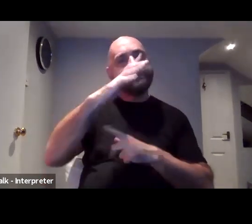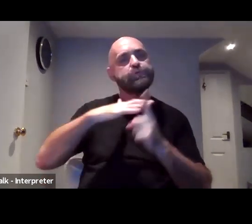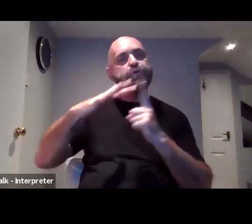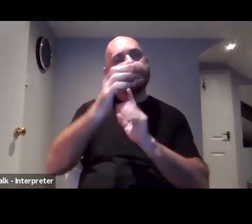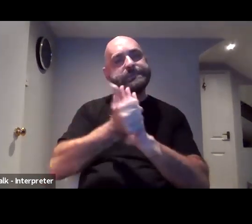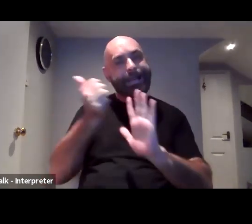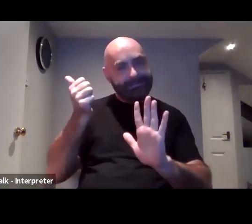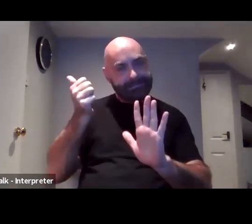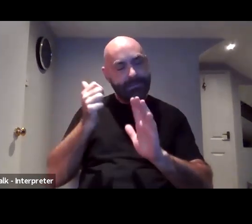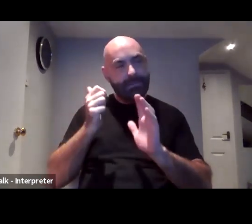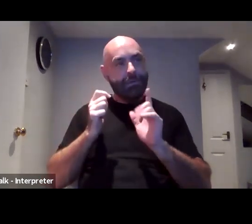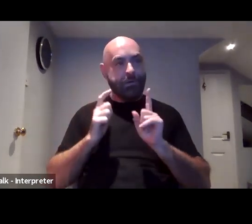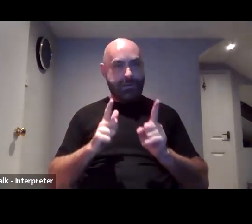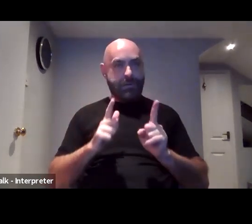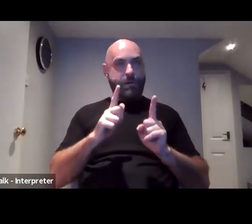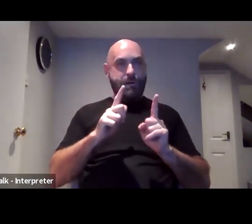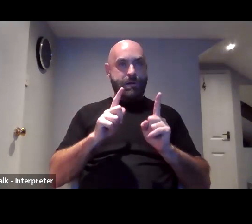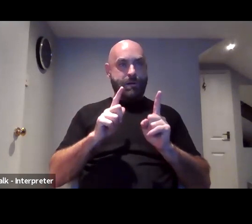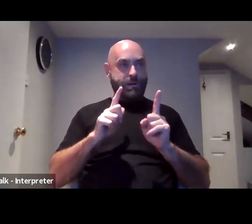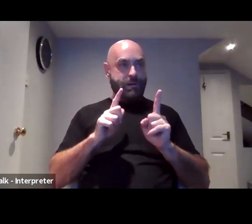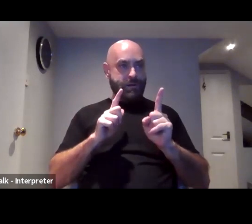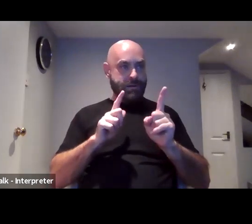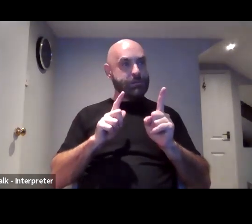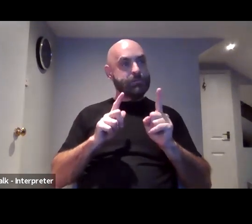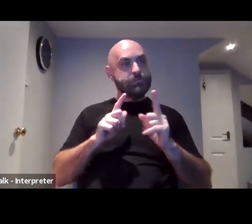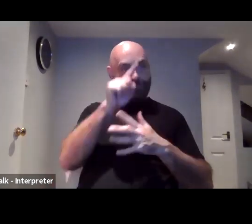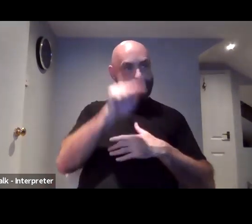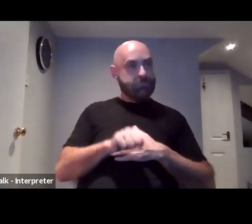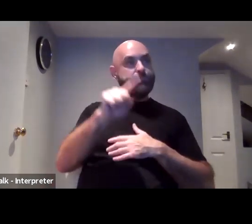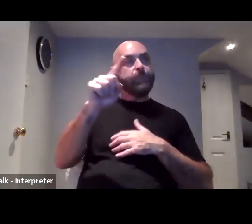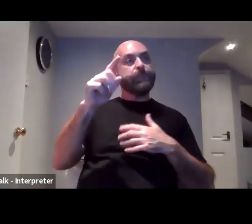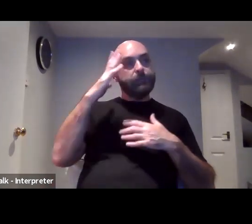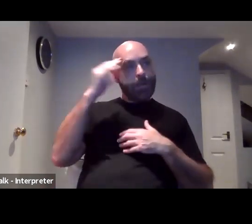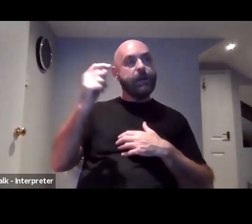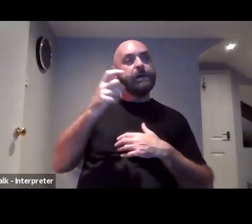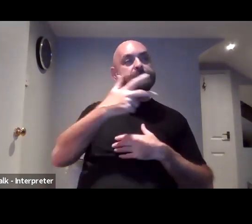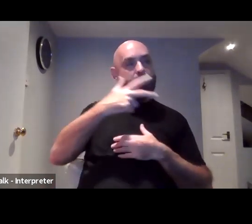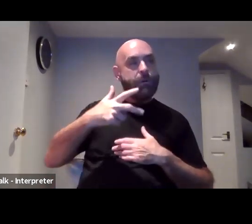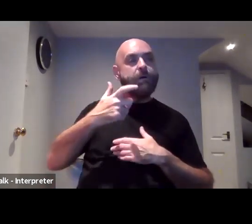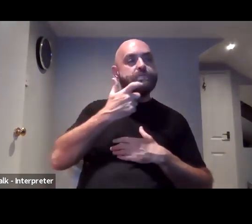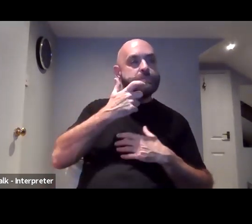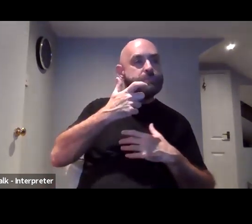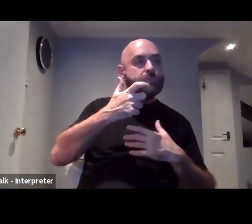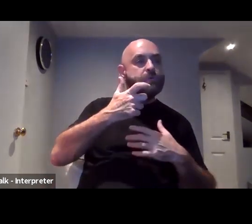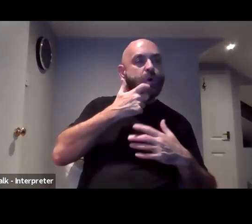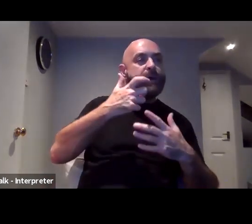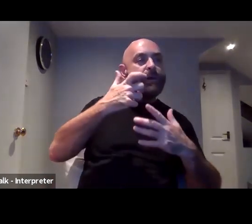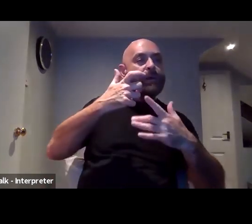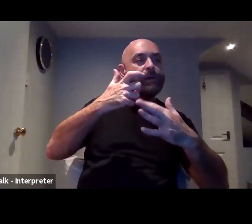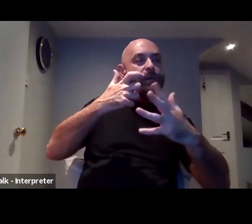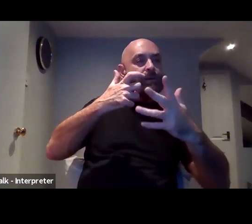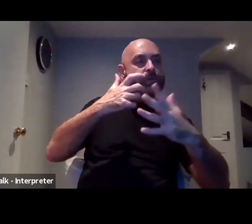skills. The top 5, Netherlands, Denmark, Norway, Switzerland, Finland, the